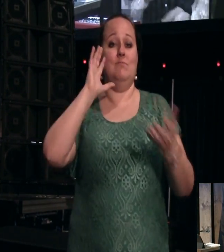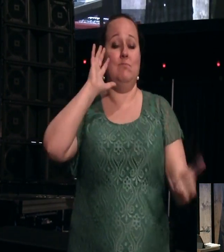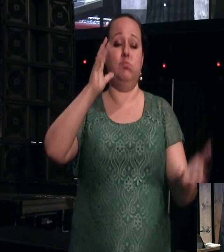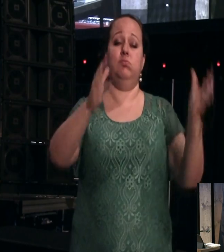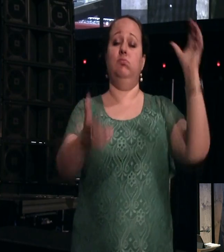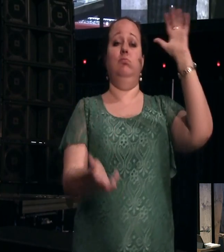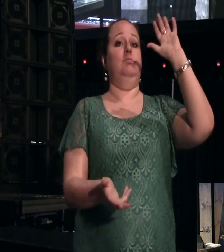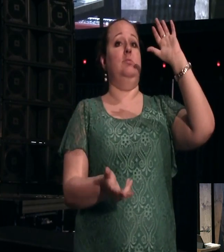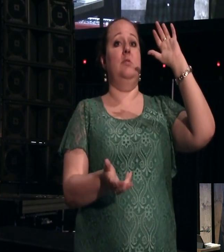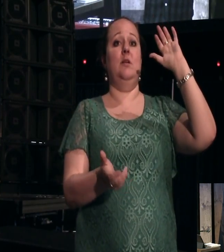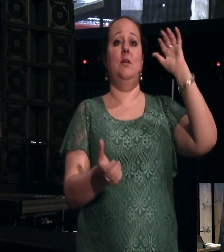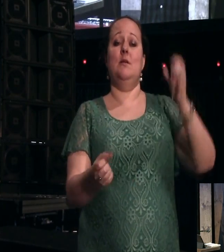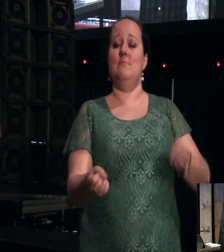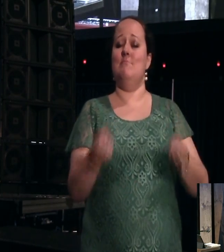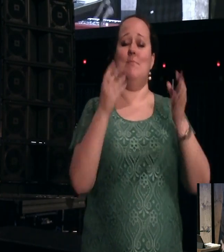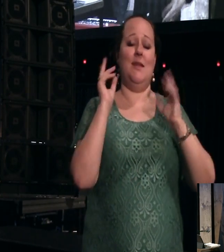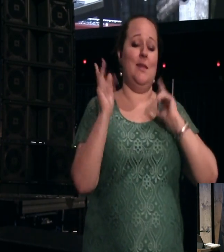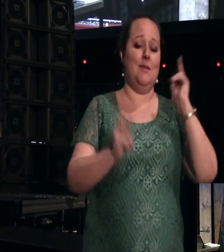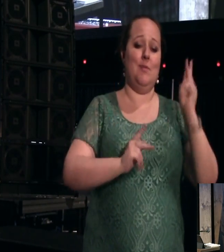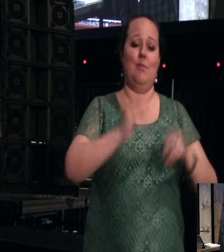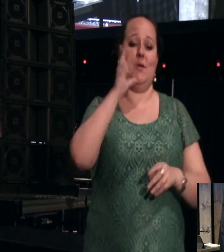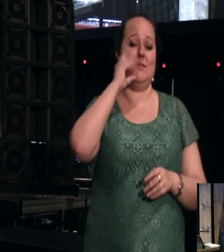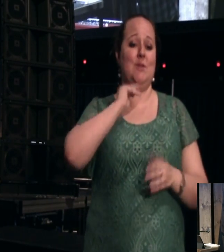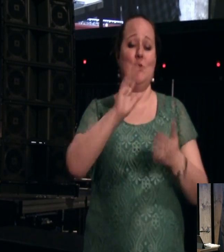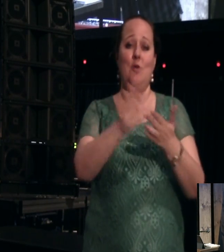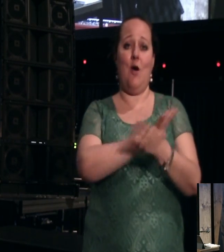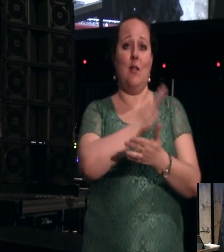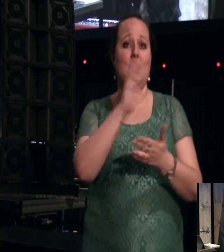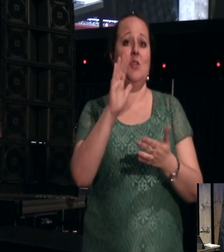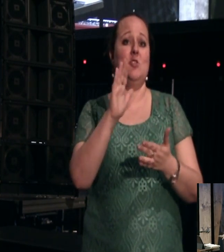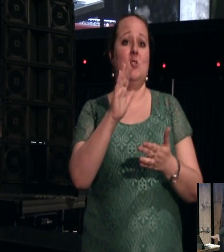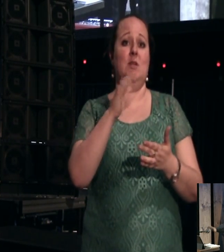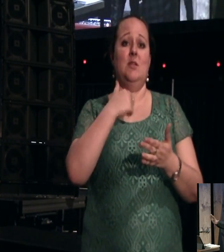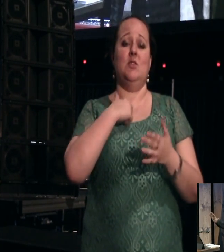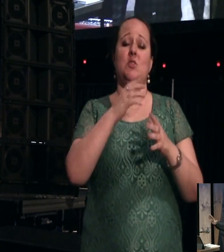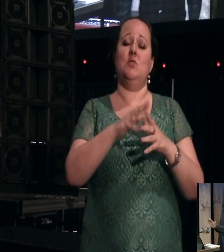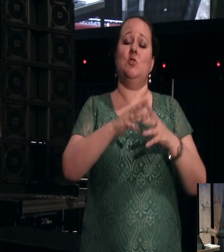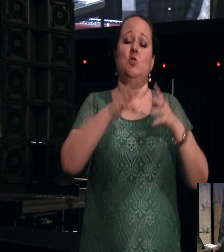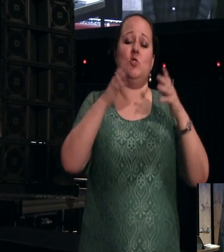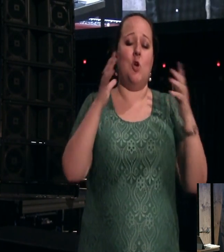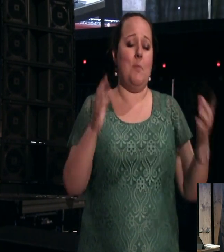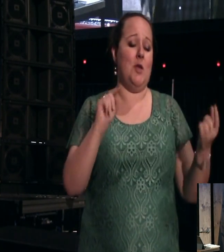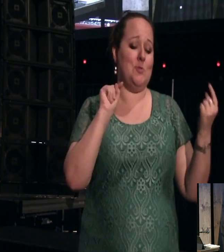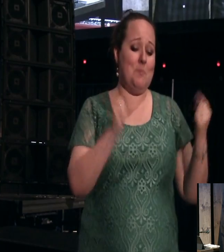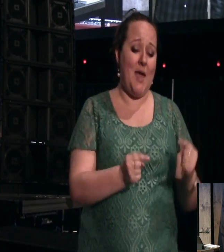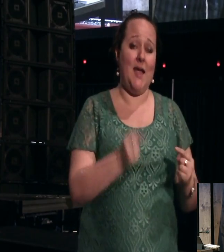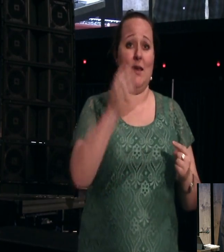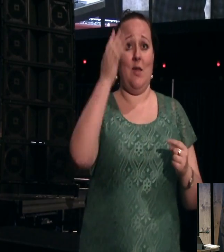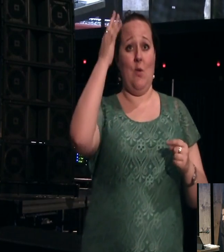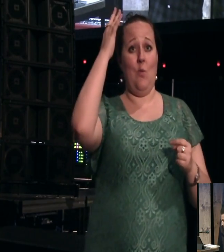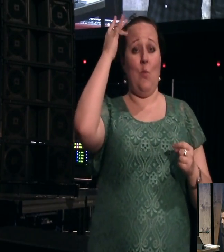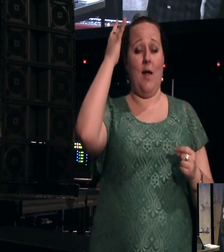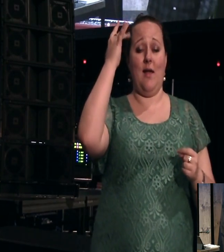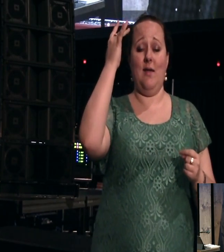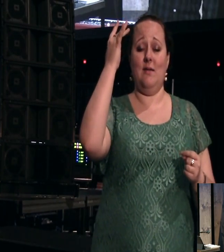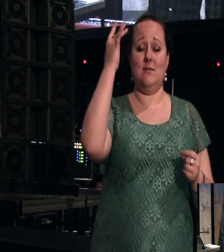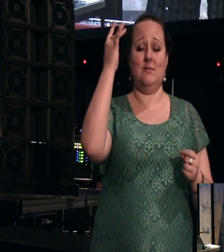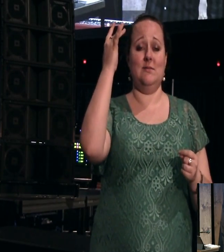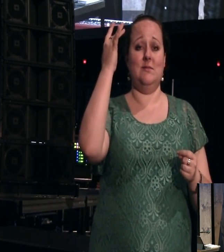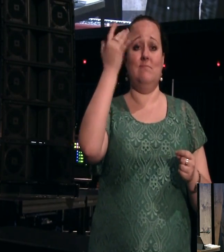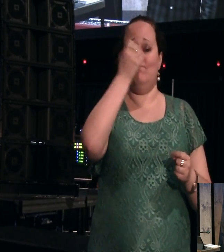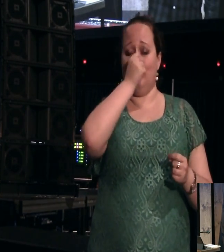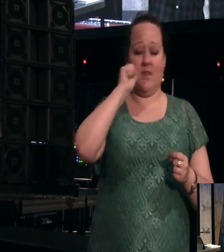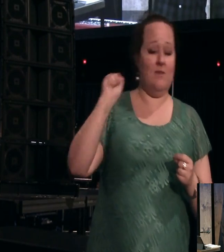heart, man, chaos happens. That's why our world is so chaotic. That's why so many people go through college and experience vast amounts